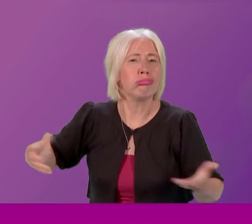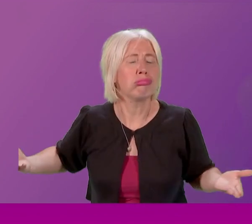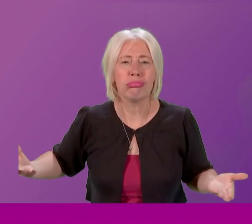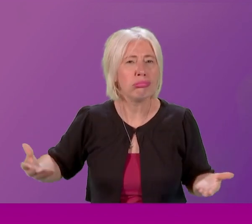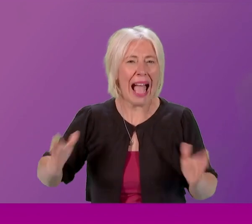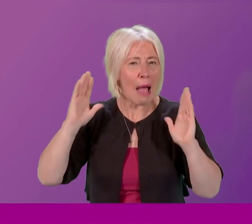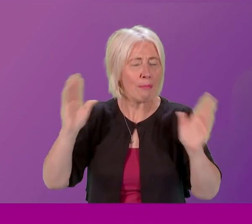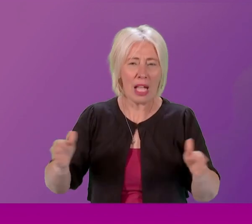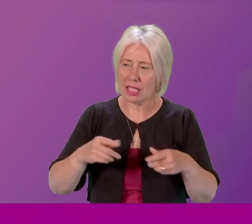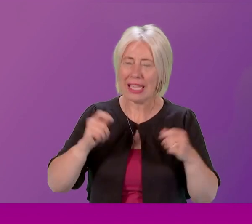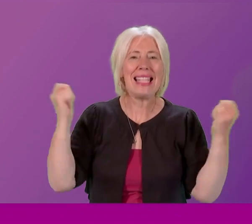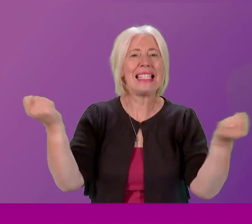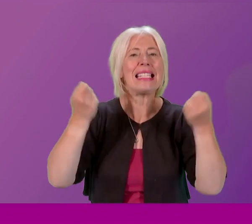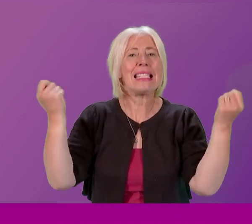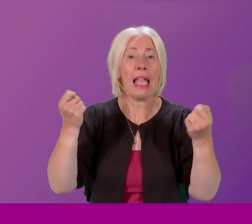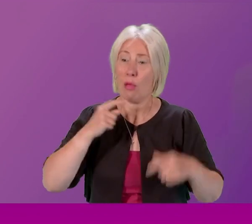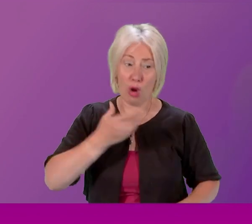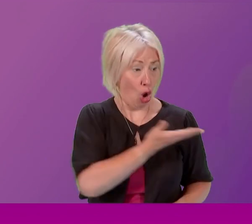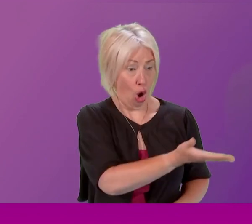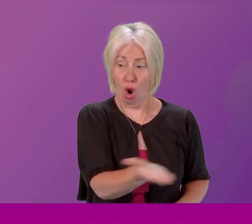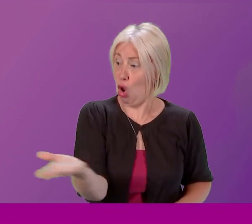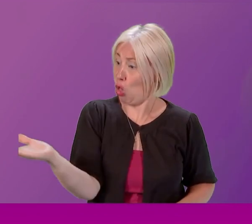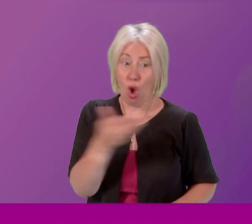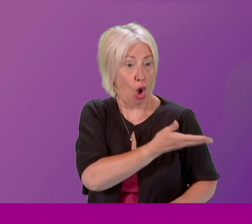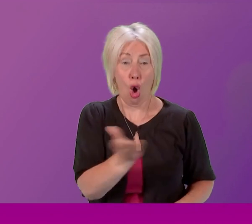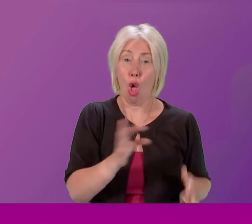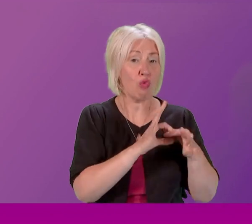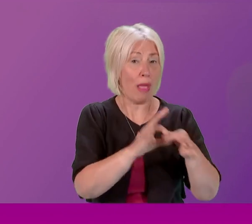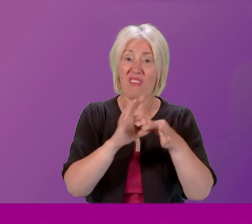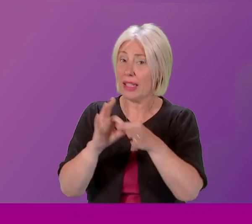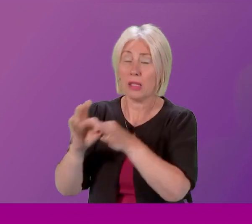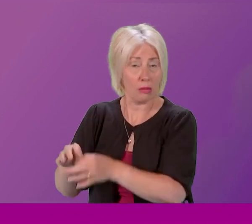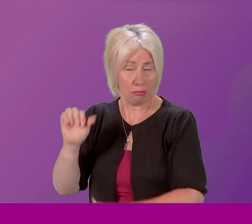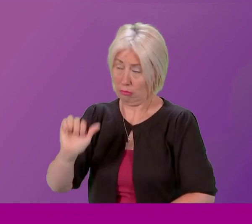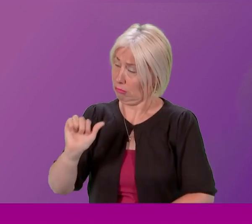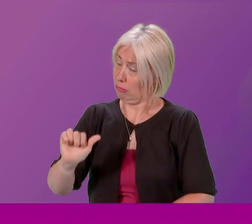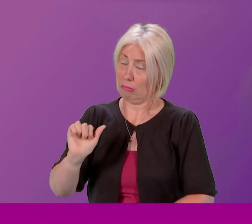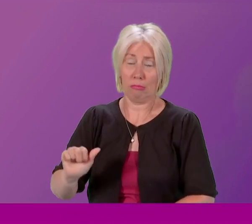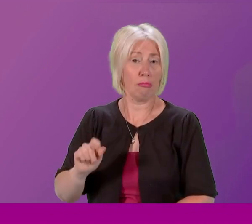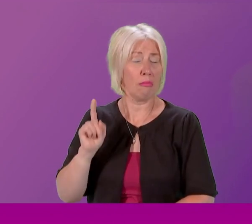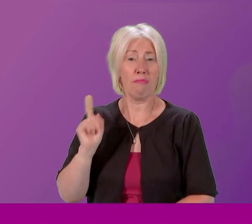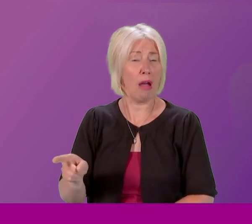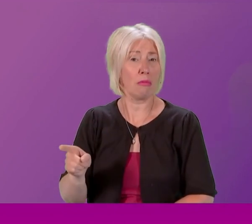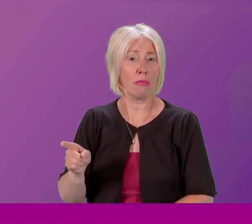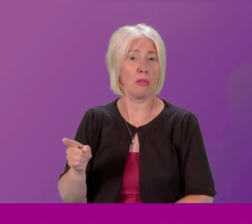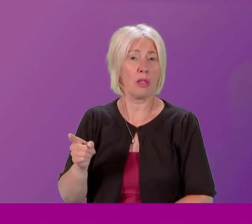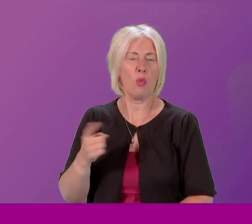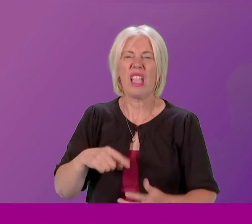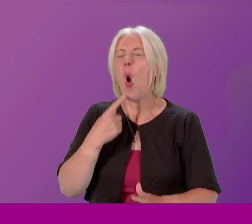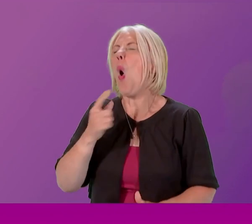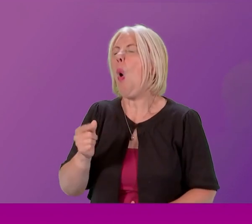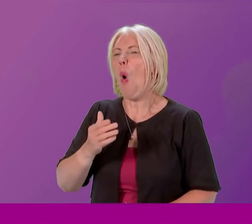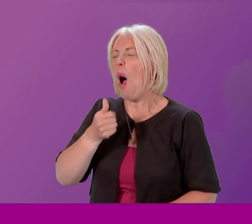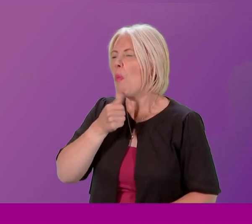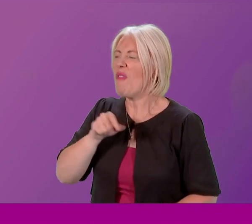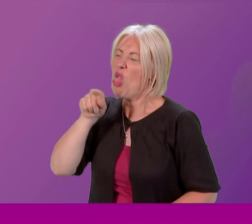to be celebrated, for sure, and they're all relevant, actually. But because we're inclined to say, well, I like